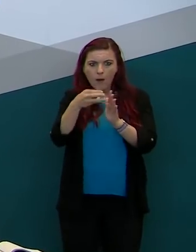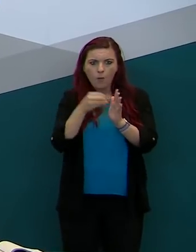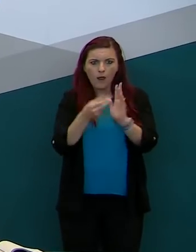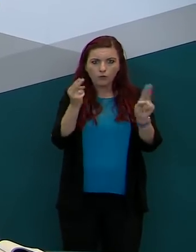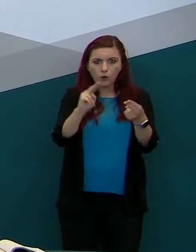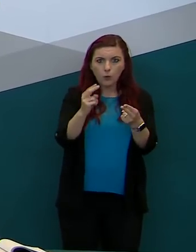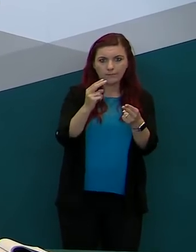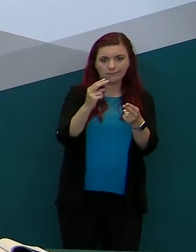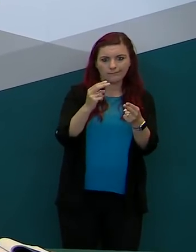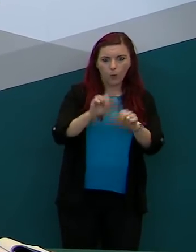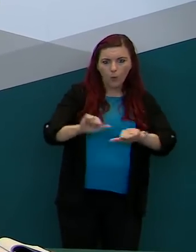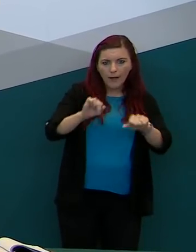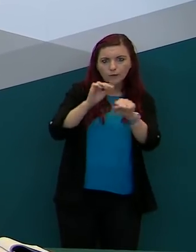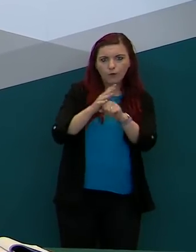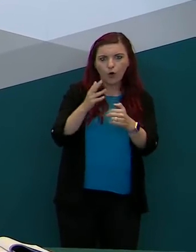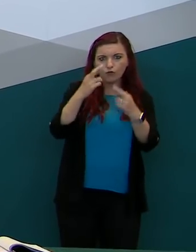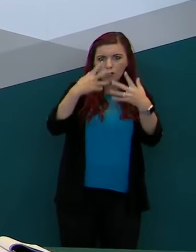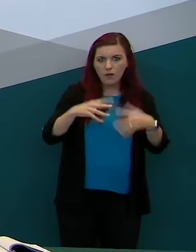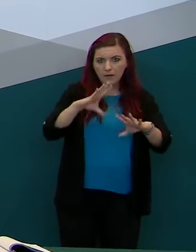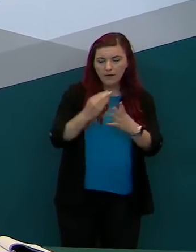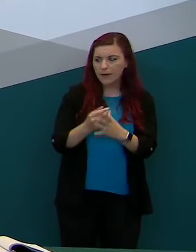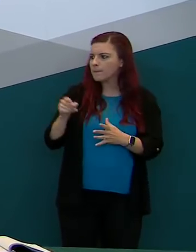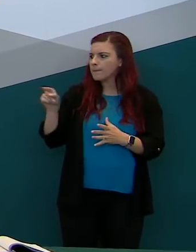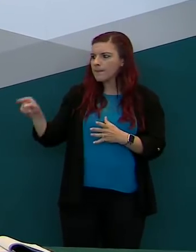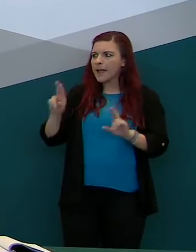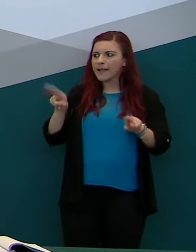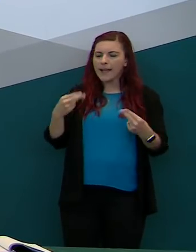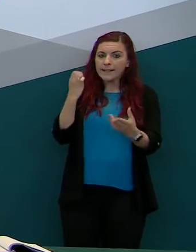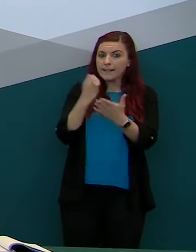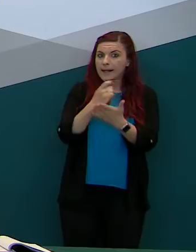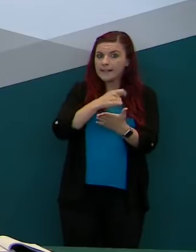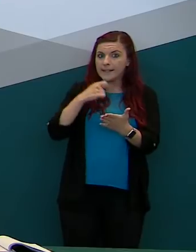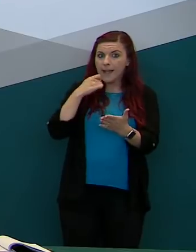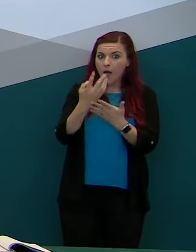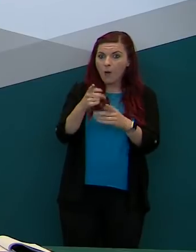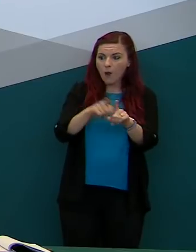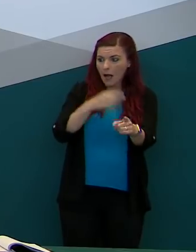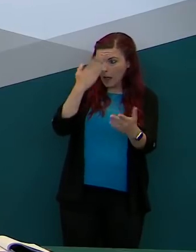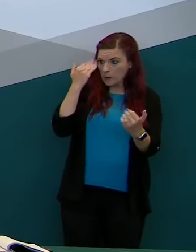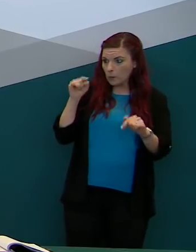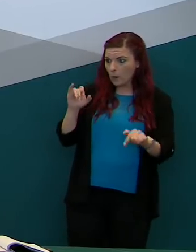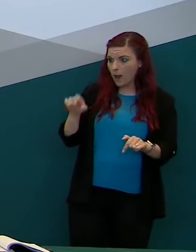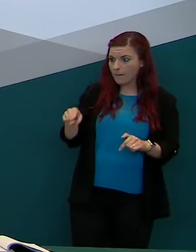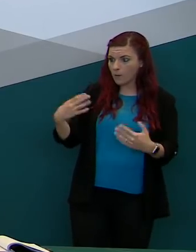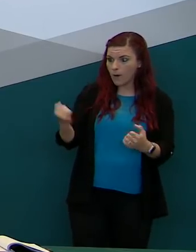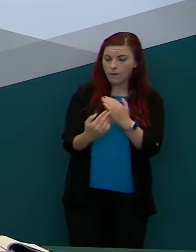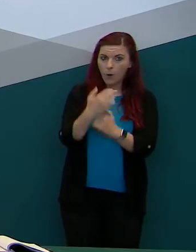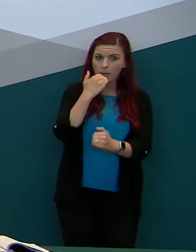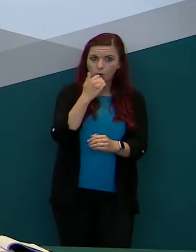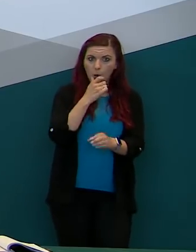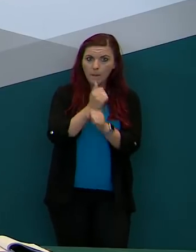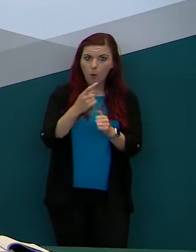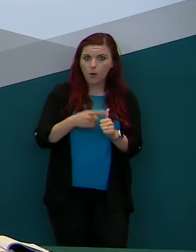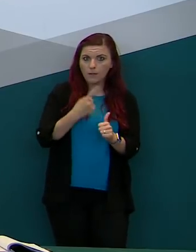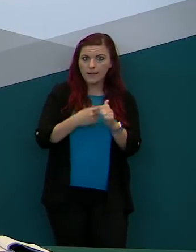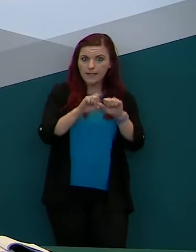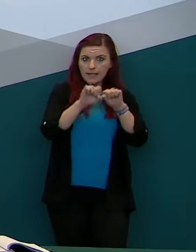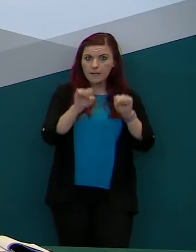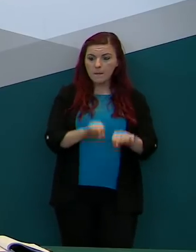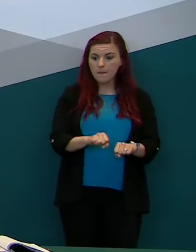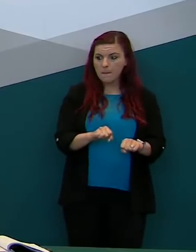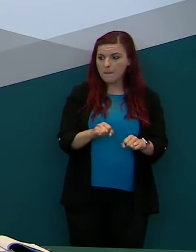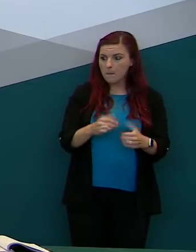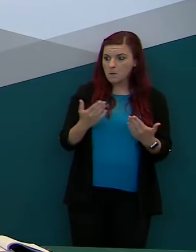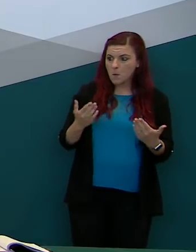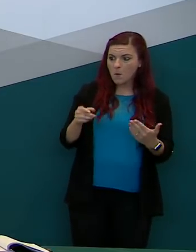72 hours? So I can't give you definitive timelines on those, Colin. I don't know if you have an update on the automation process at this point.